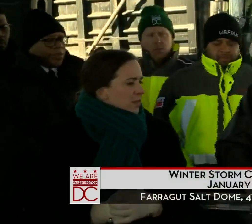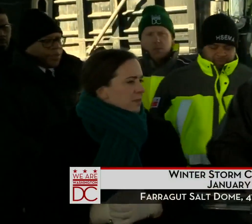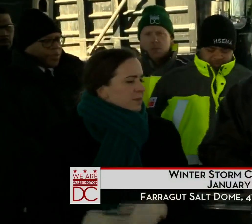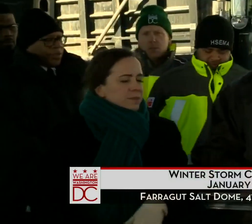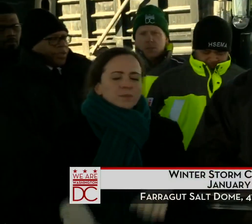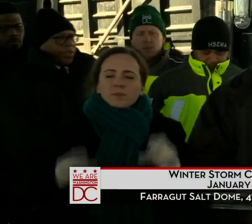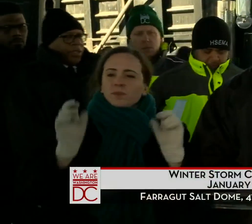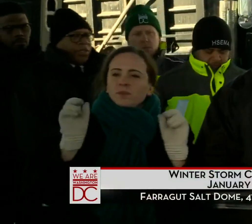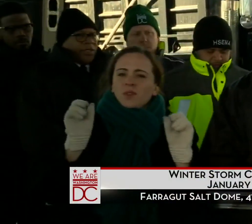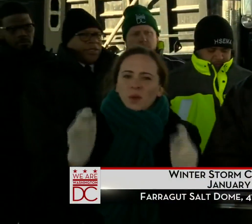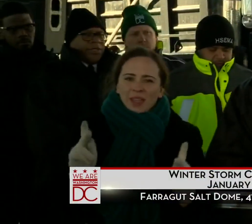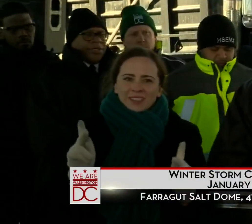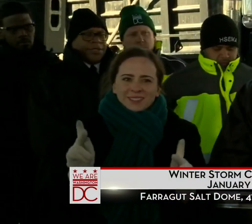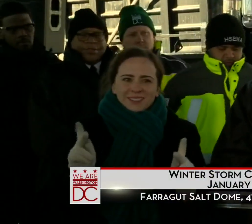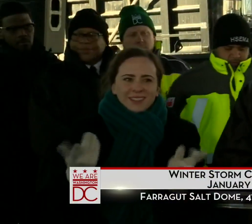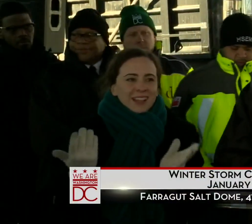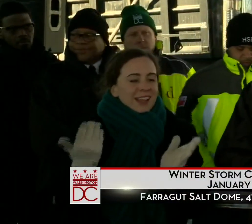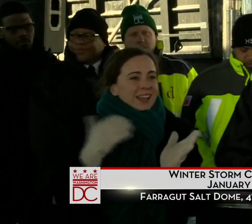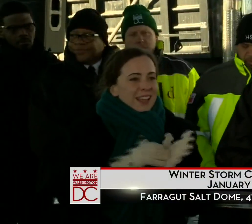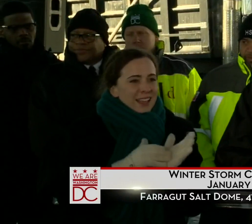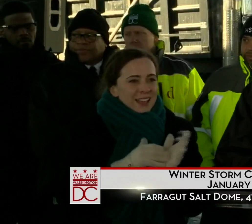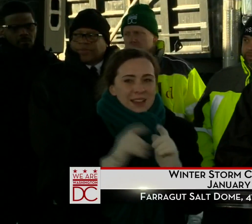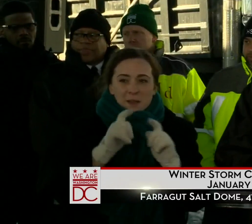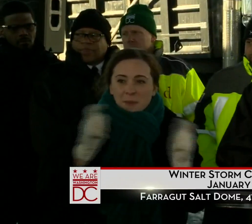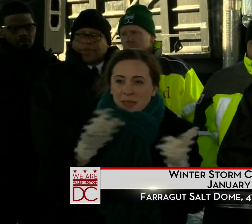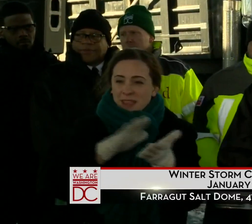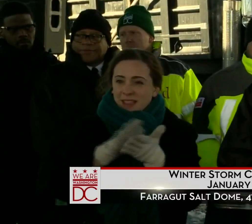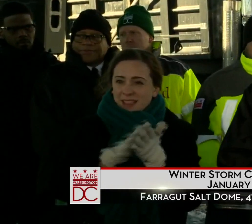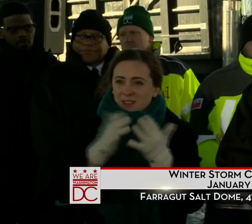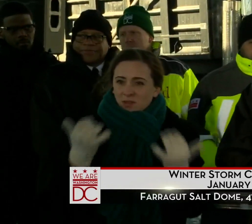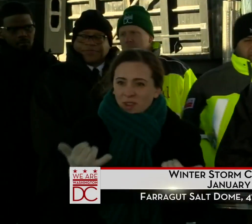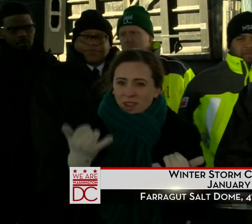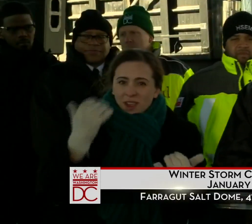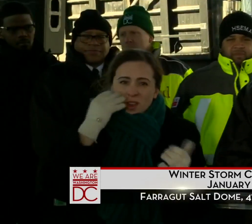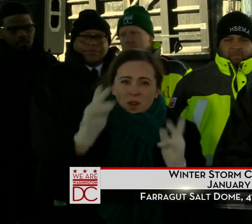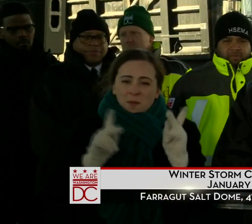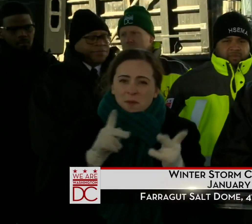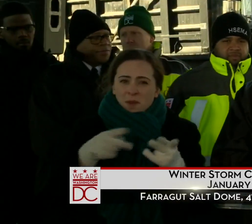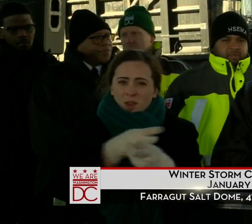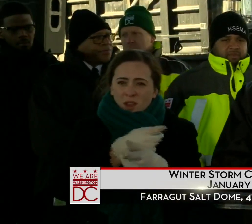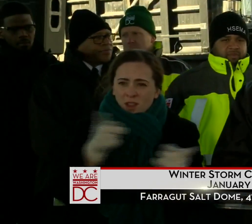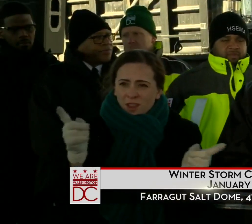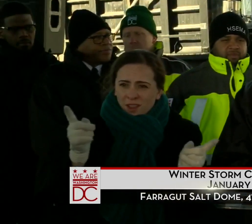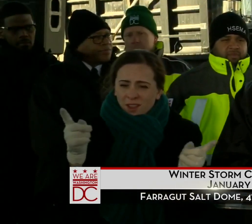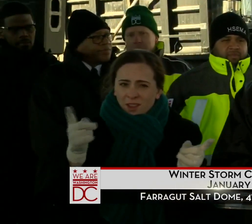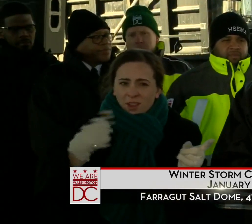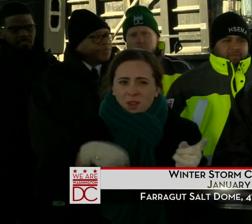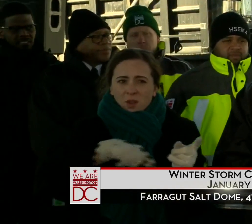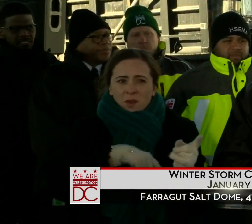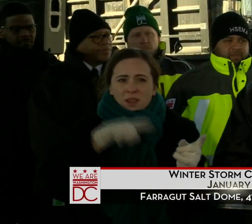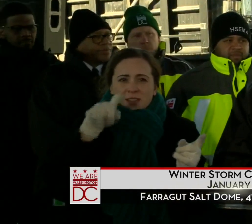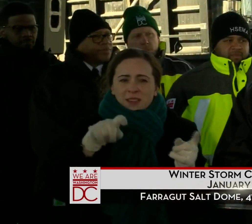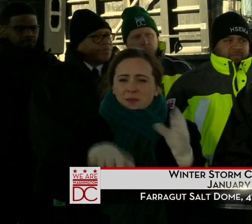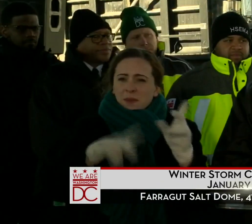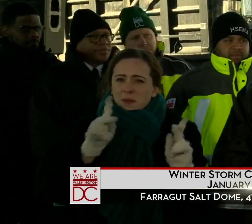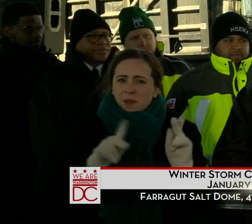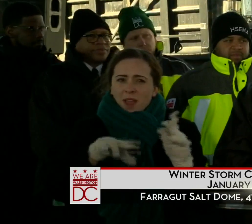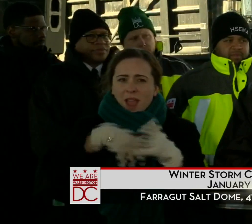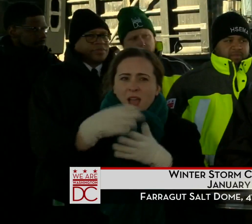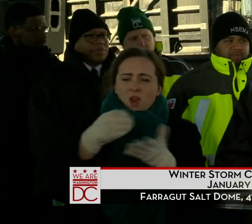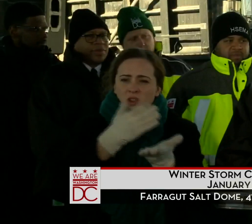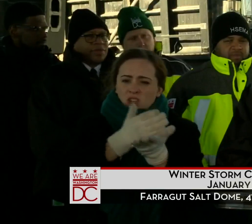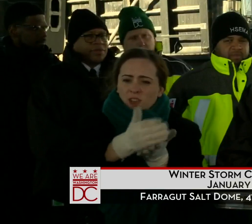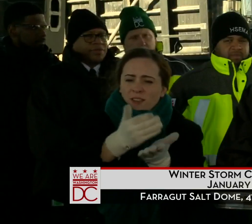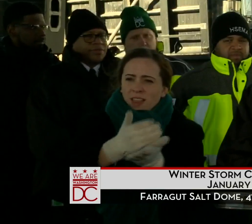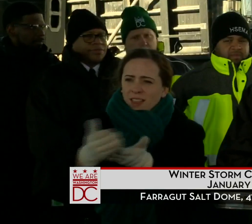Okay. Again, big cleanup today. We know folks are out there, as the mayor said. We need to get folks out shoveling the sidewalks.